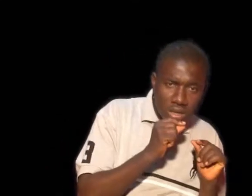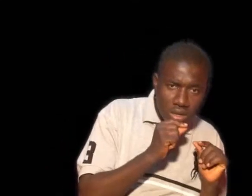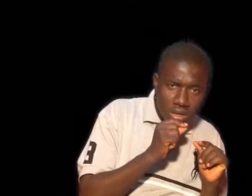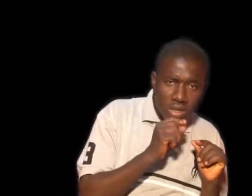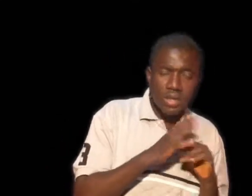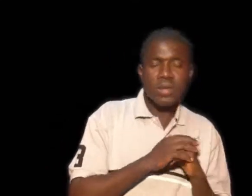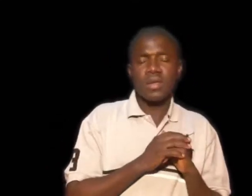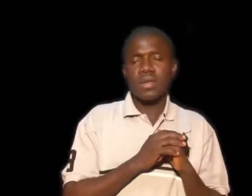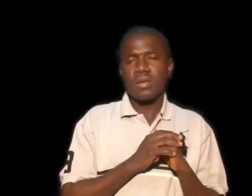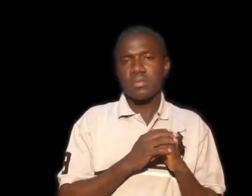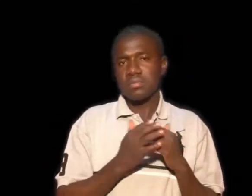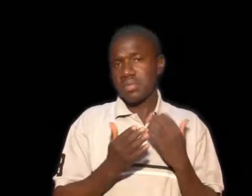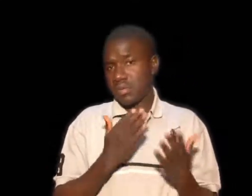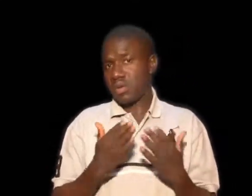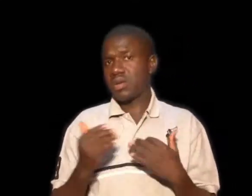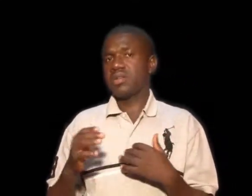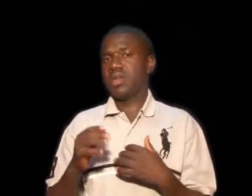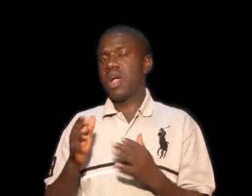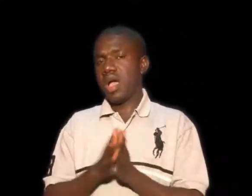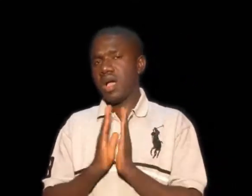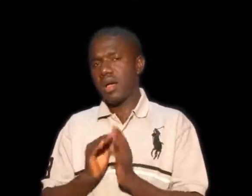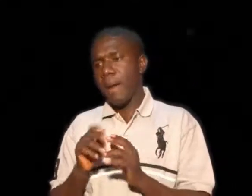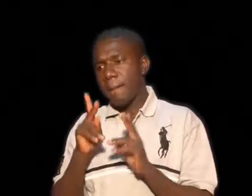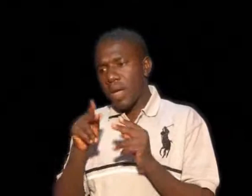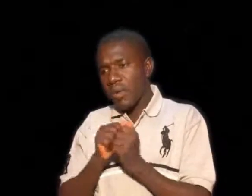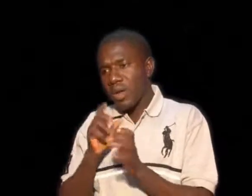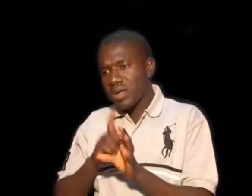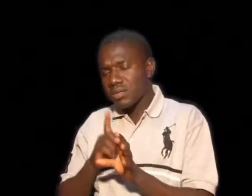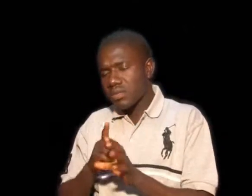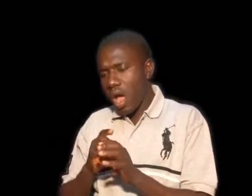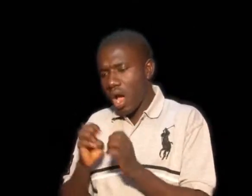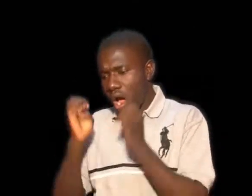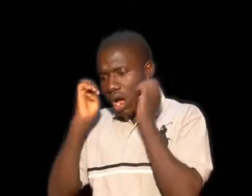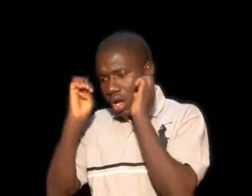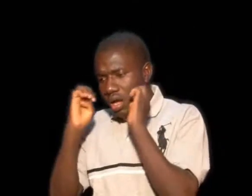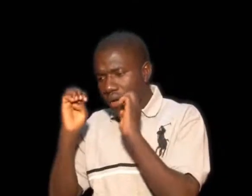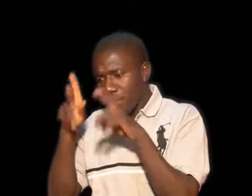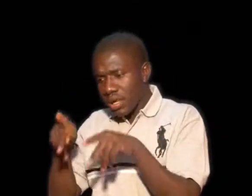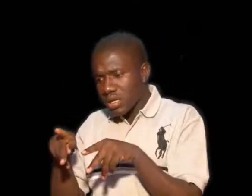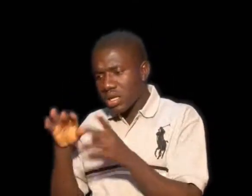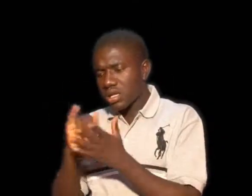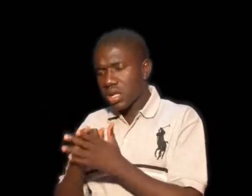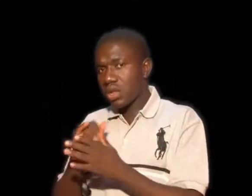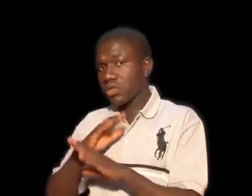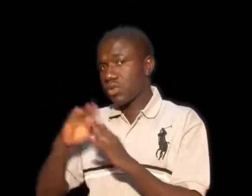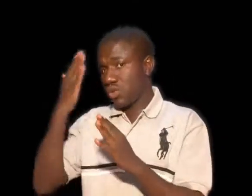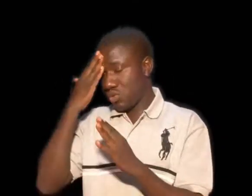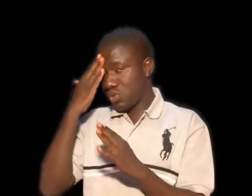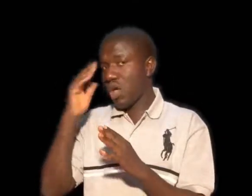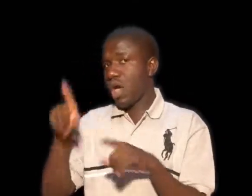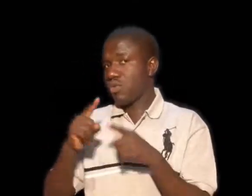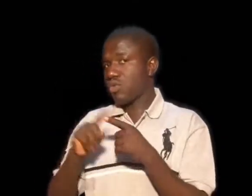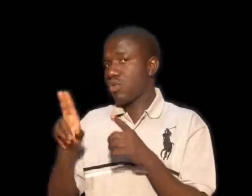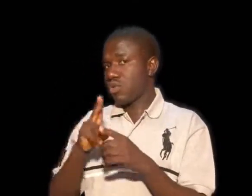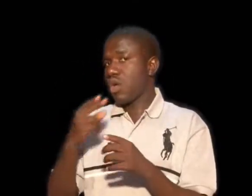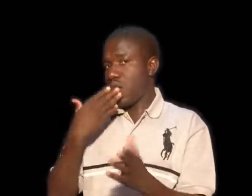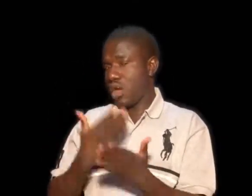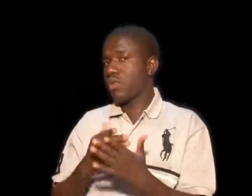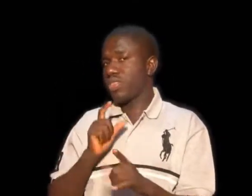would prefer. Likewise, persons with disabilities should politely educate a person who unknowingly uses an